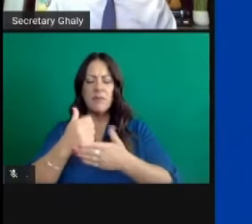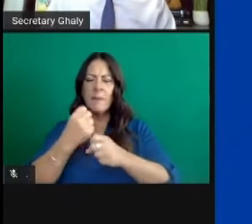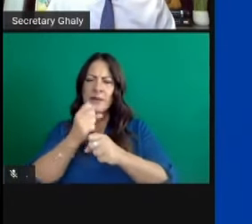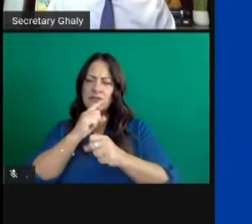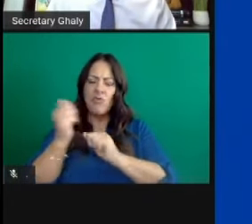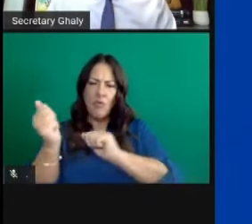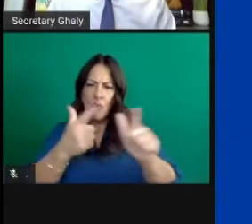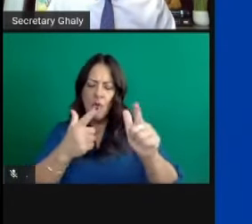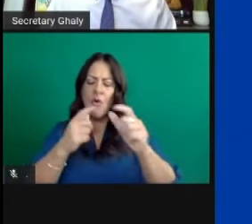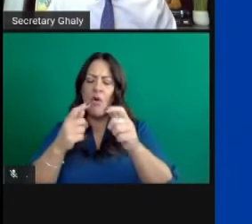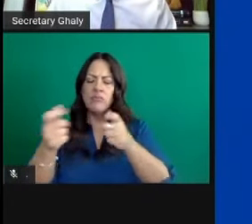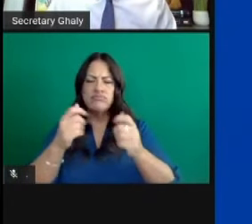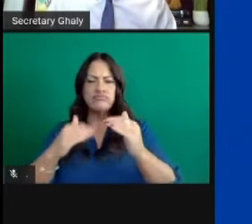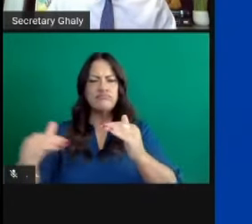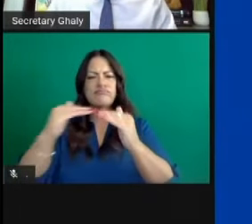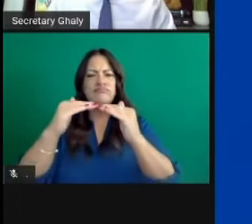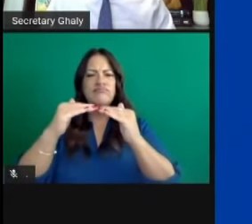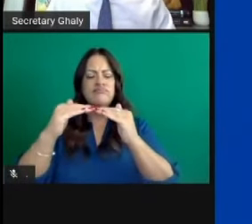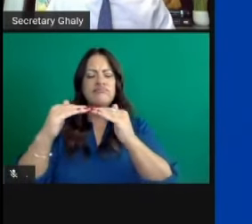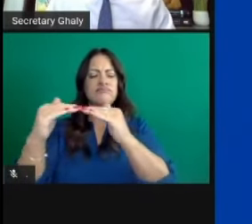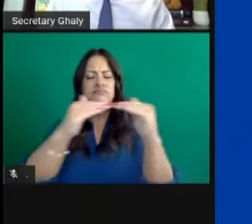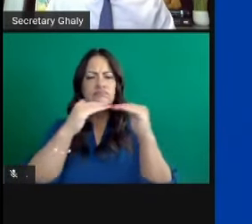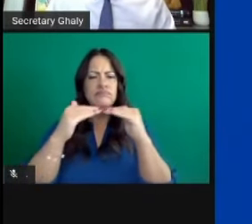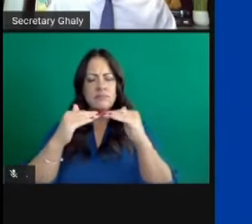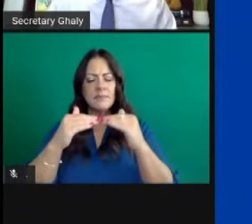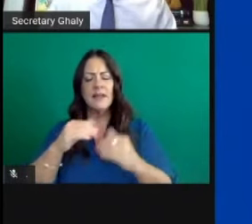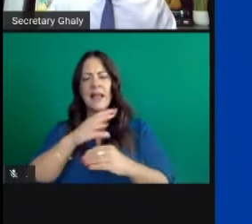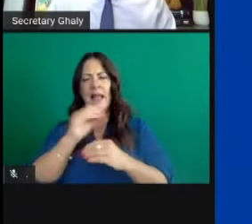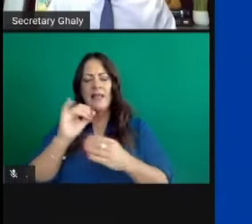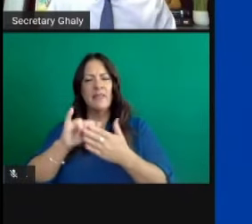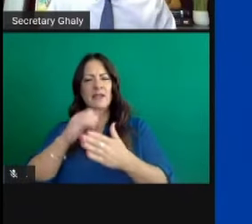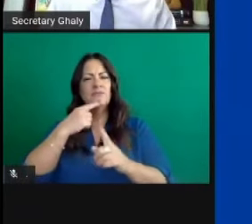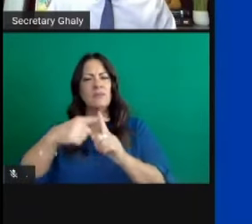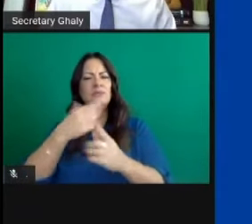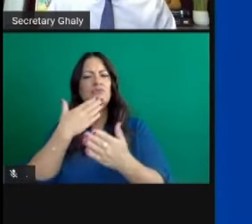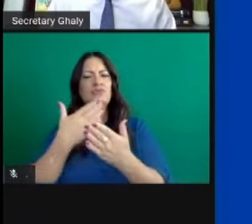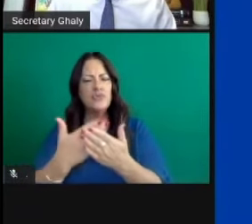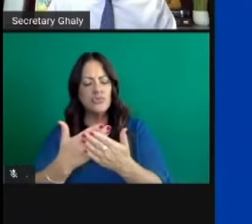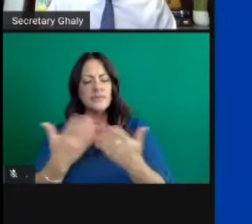how it is a positive factor in our tier assignments, as you'll see.